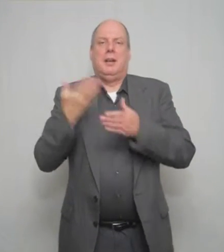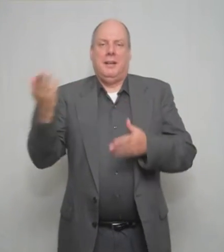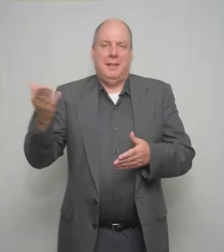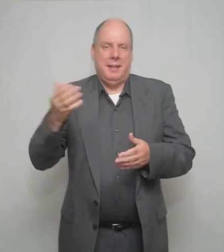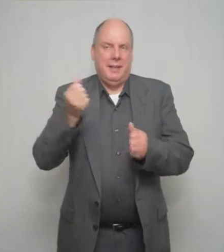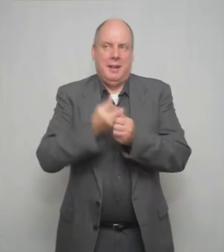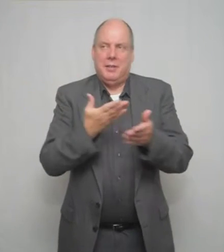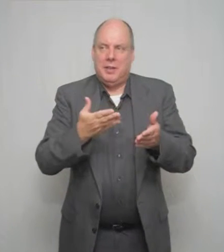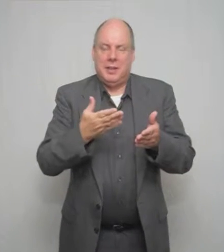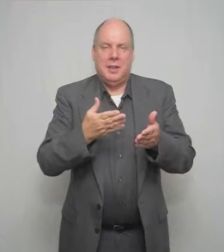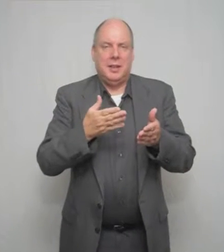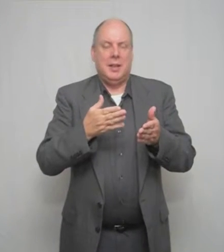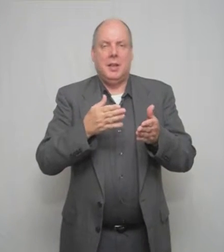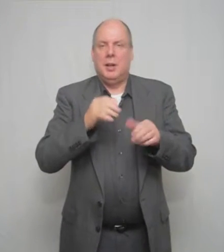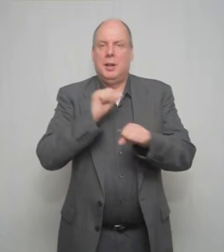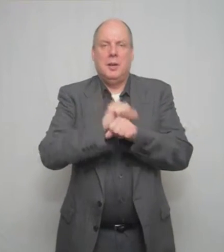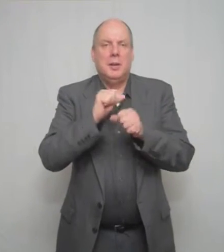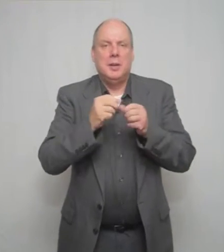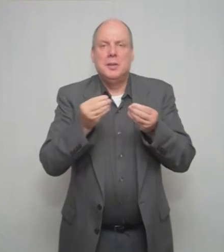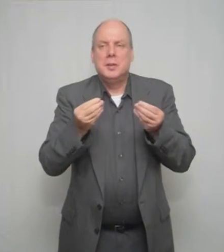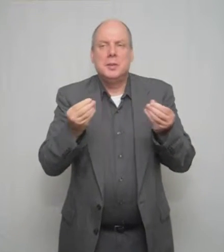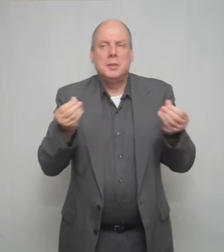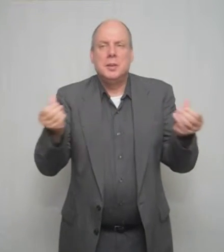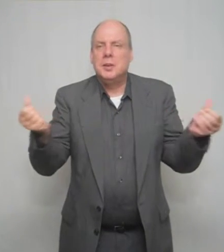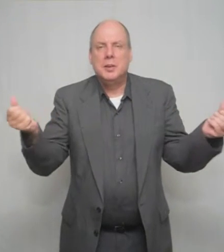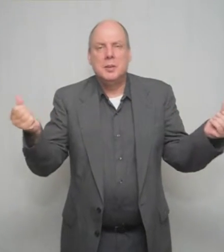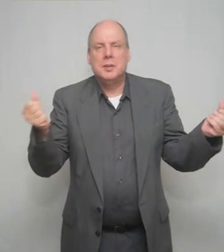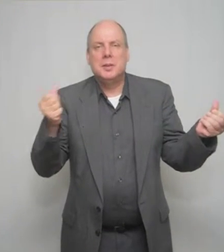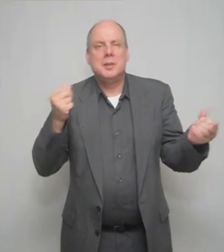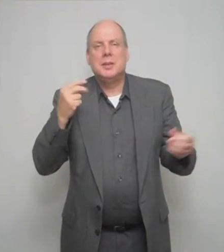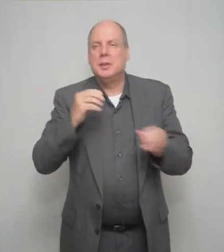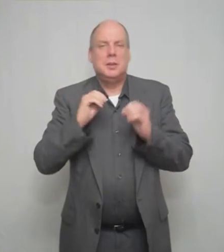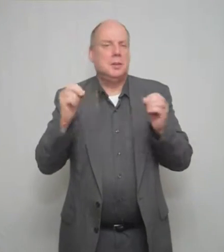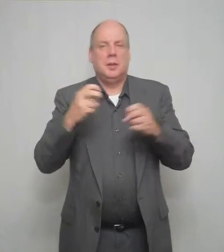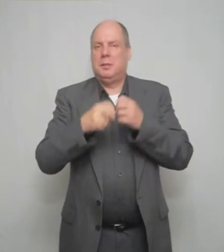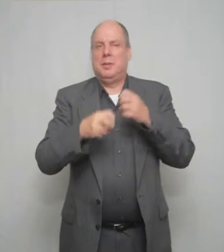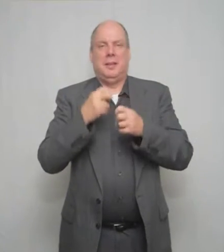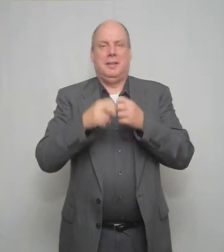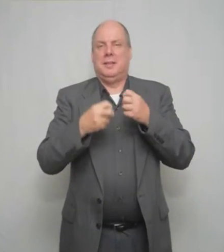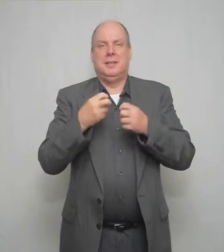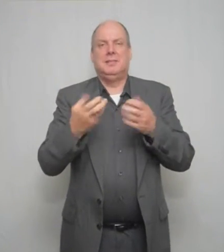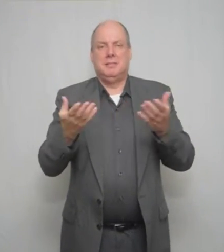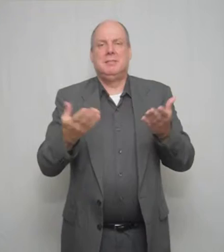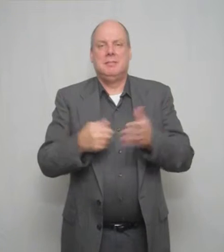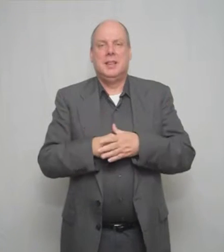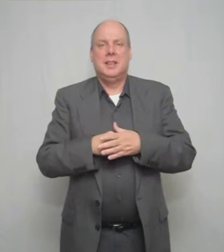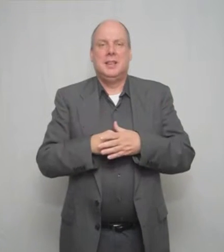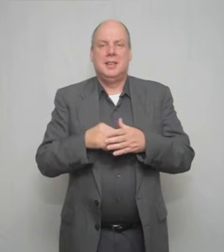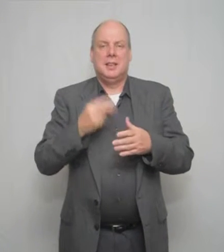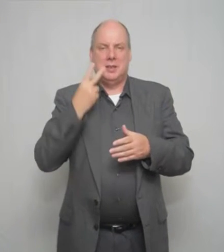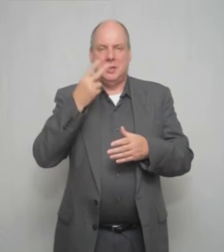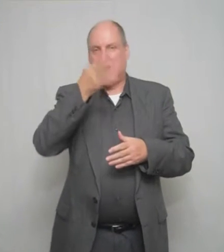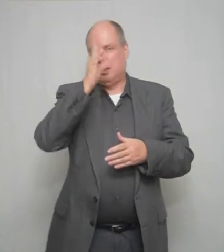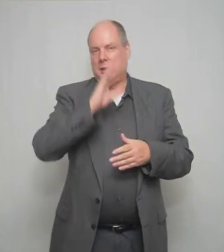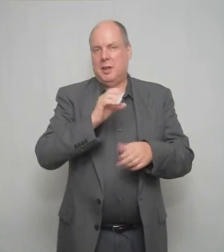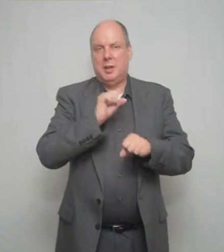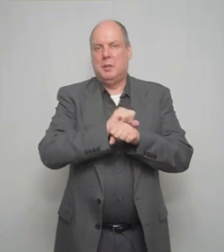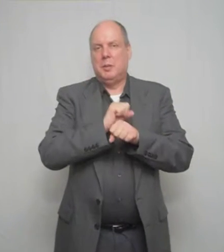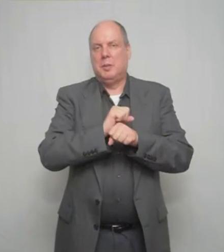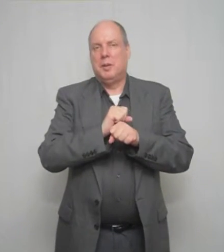And everything that they did was good. When we arrived there, everything went very smoothly, and there were